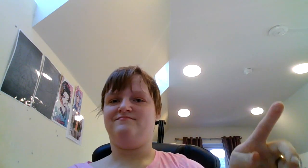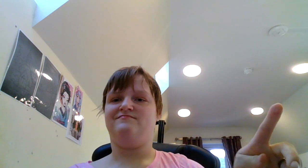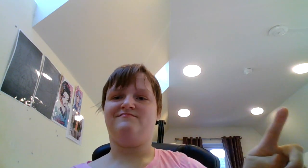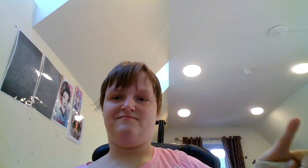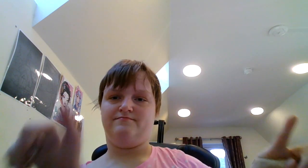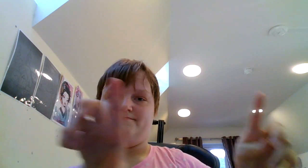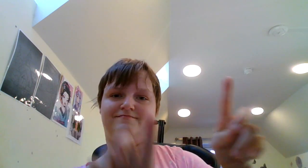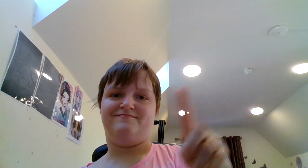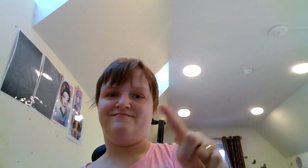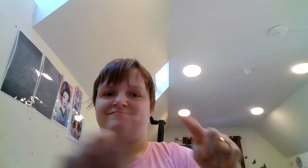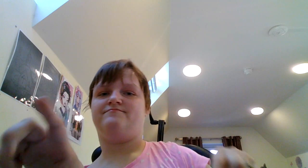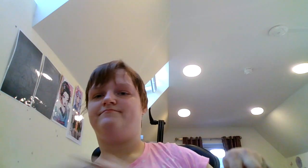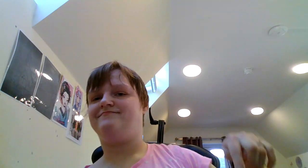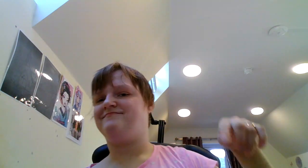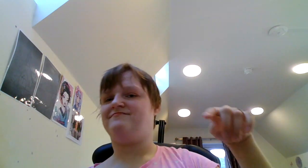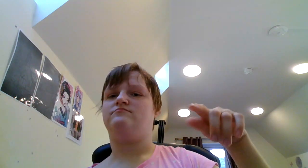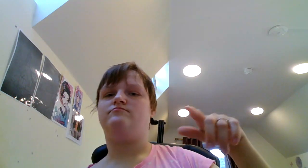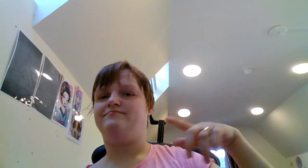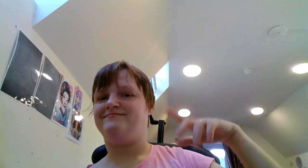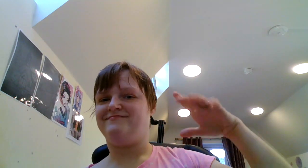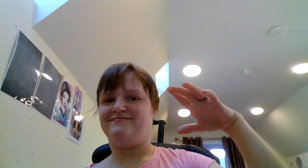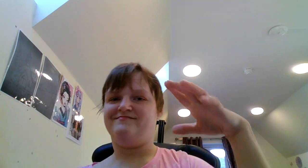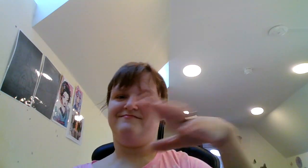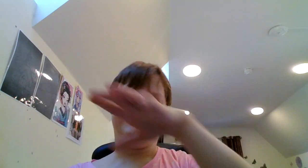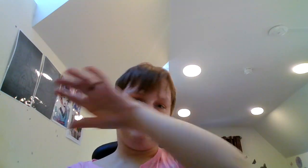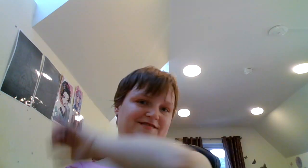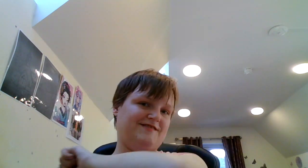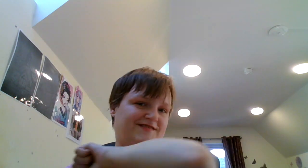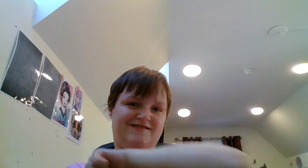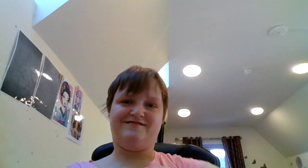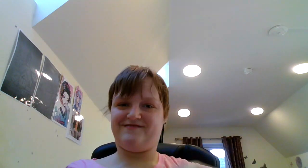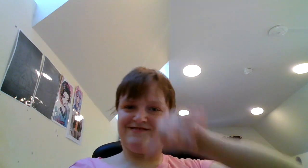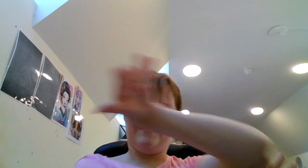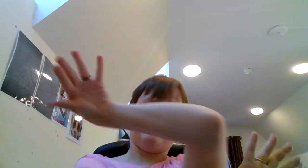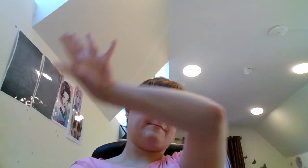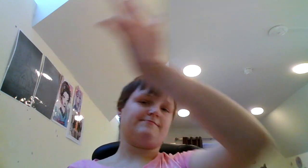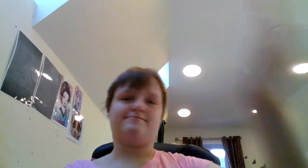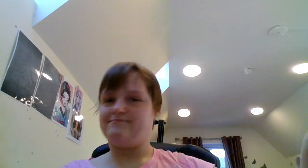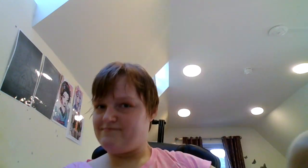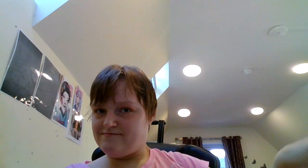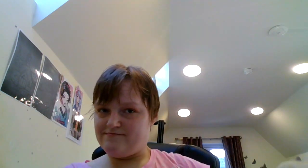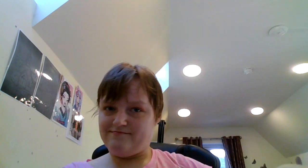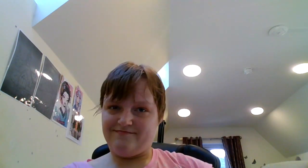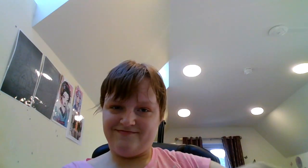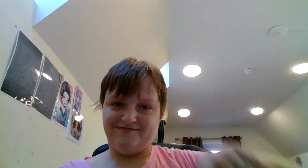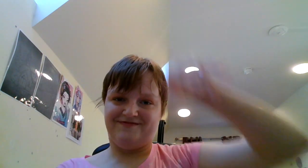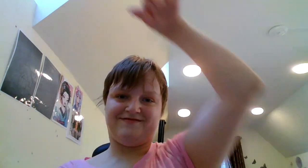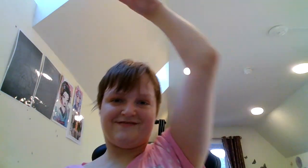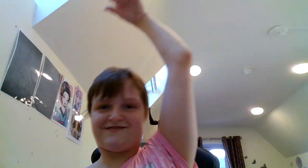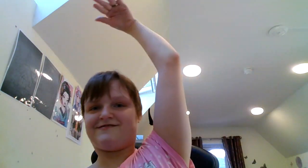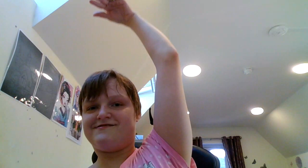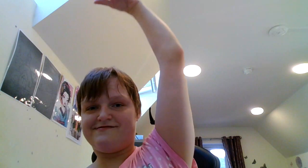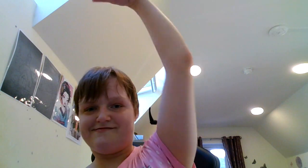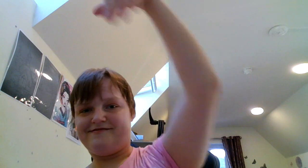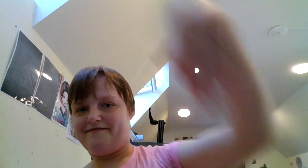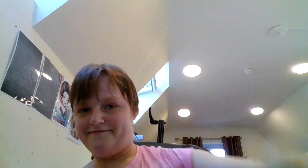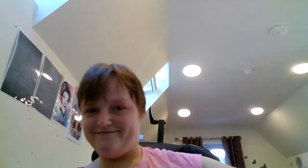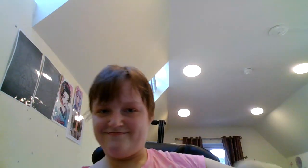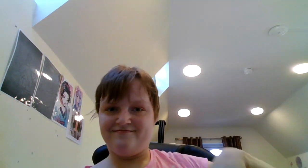scale. As news of insulin's success spread, demand rocketed. The researchers set about